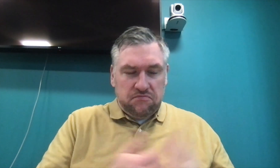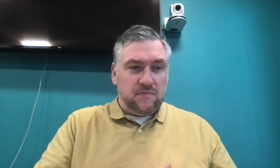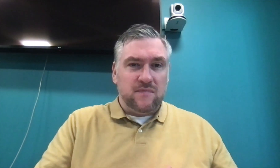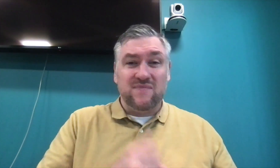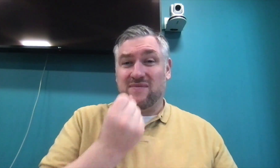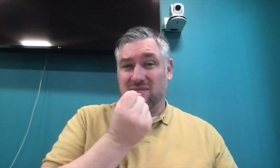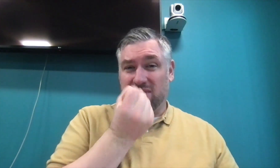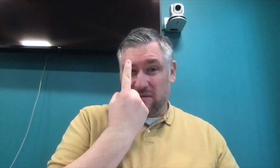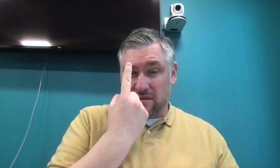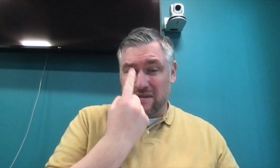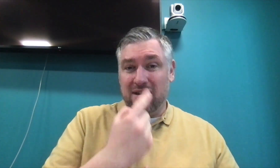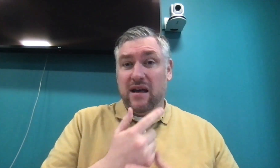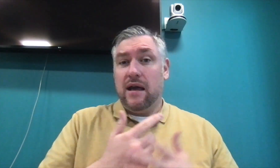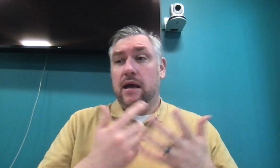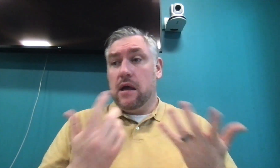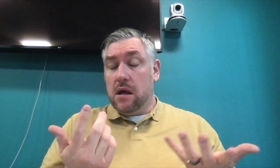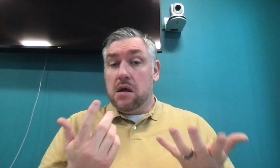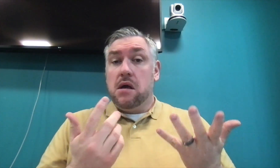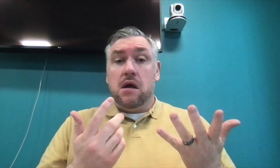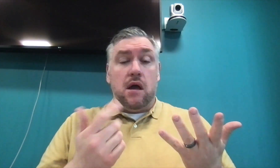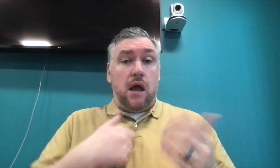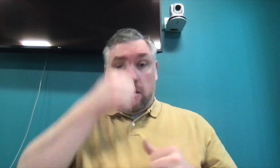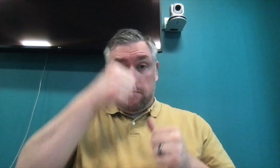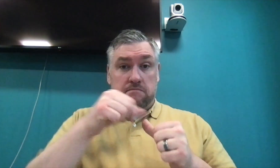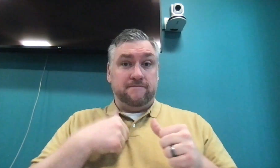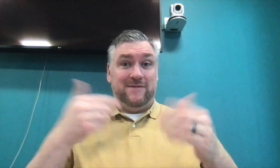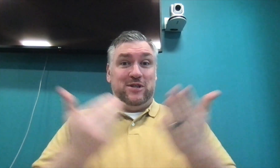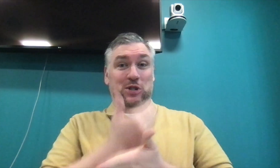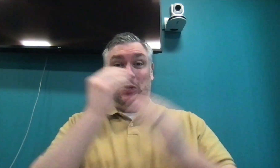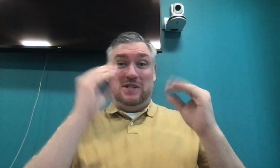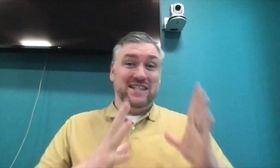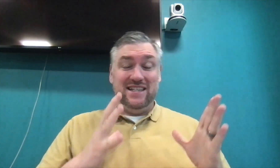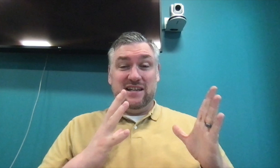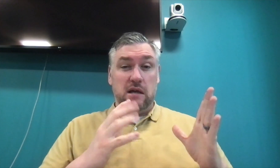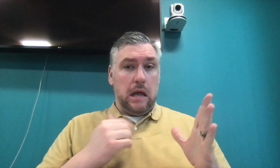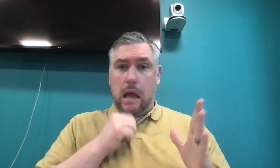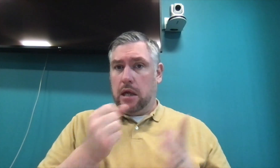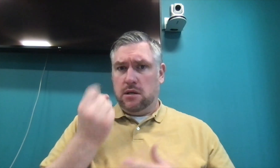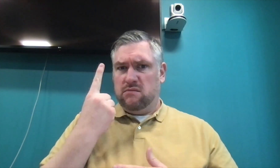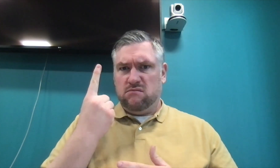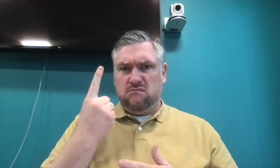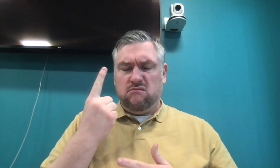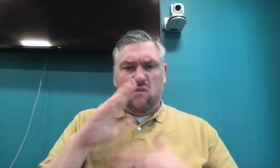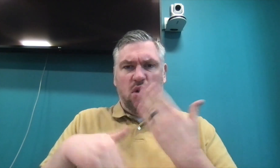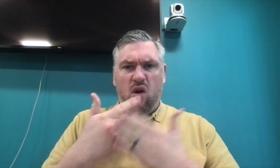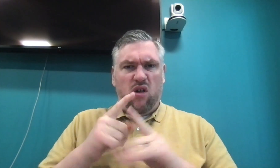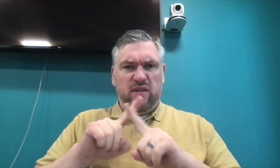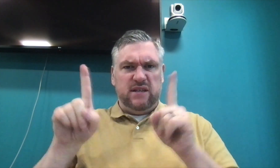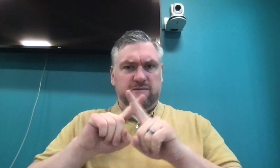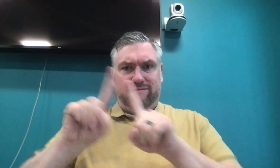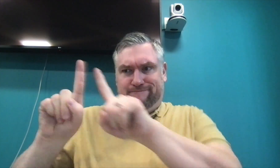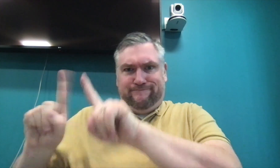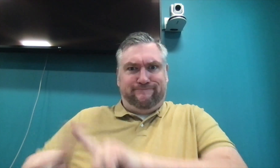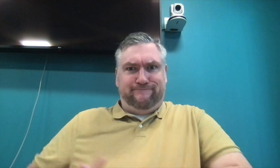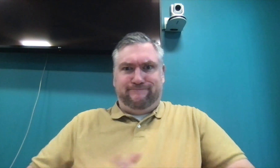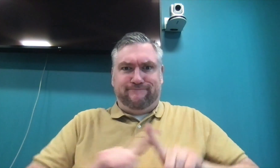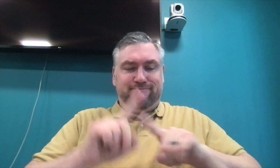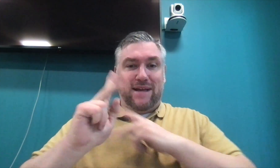what does that mean? So, understanding. I remember as a new teacher, I had no clue what all the